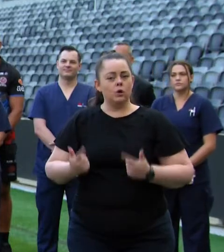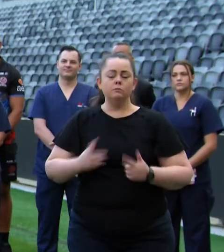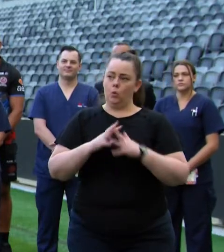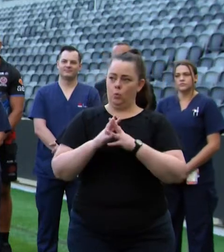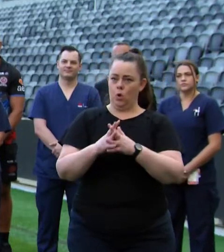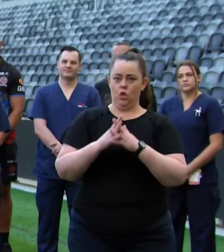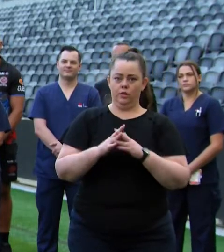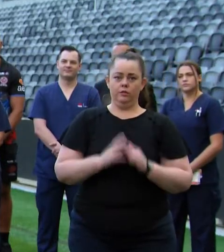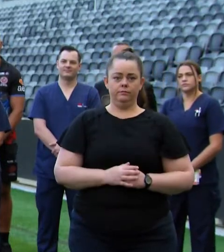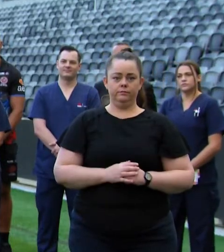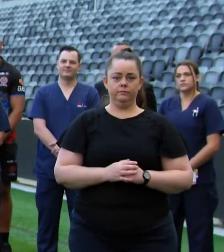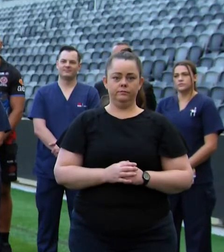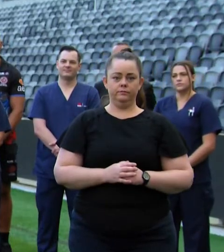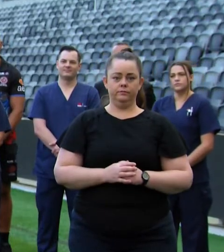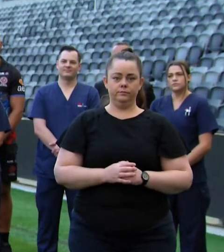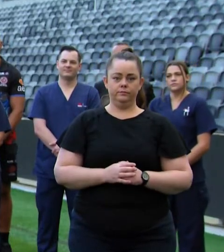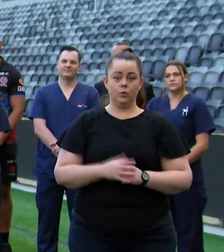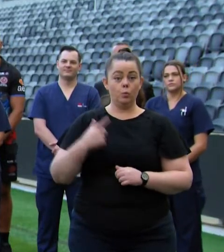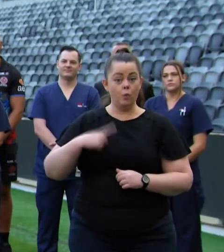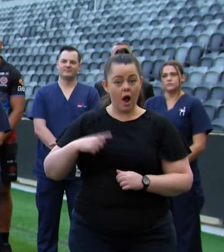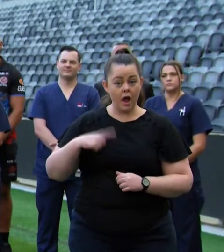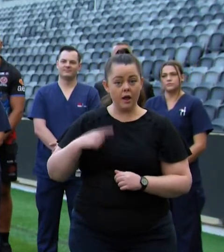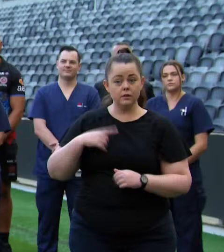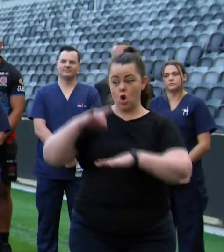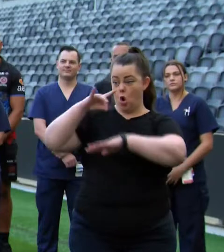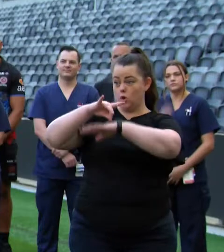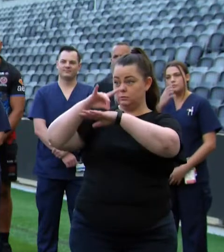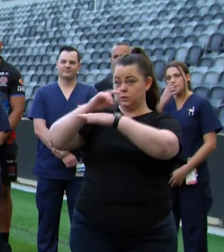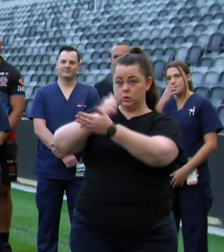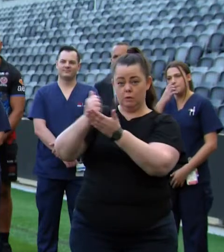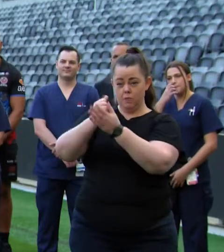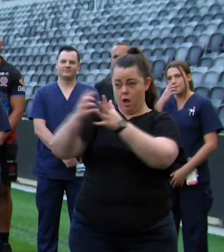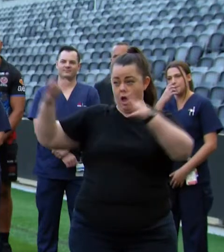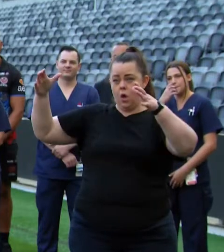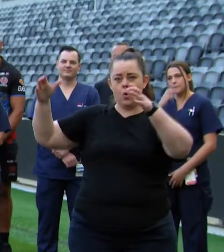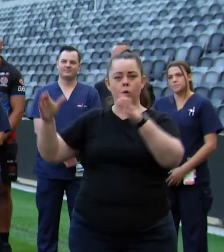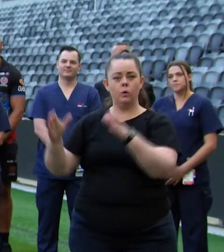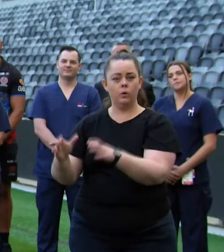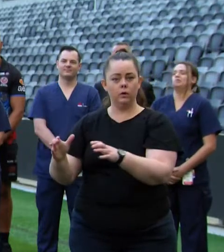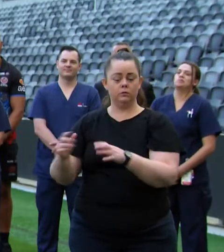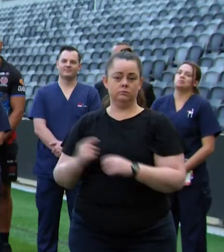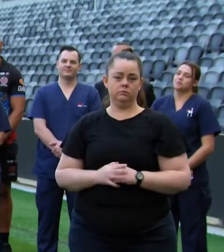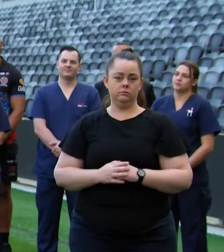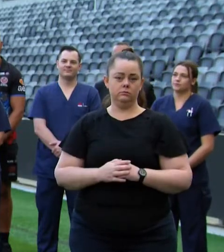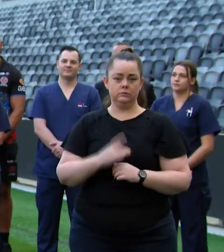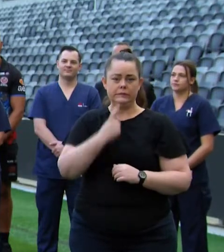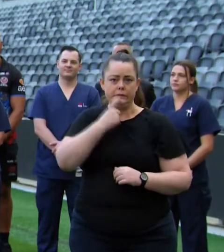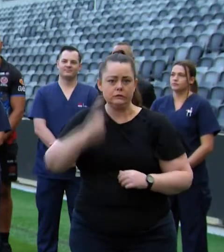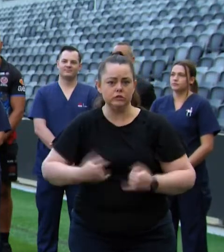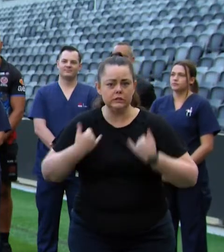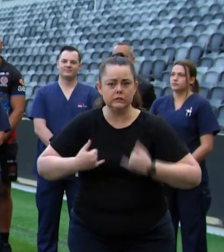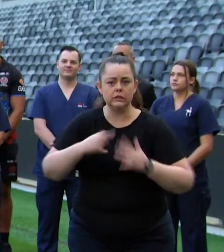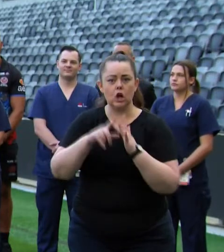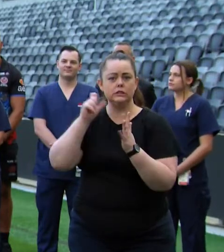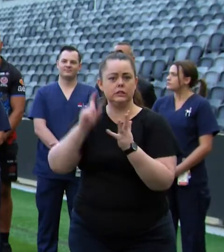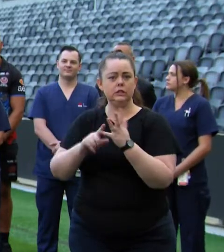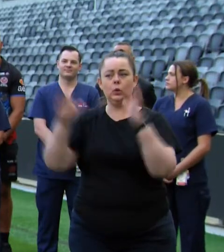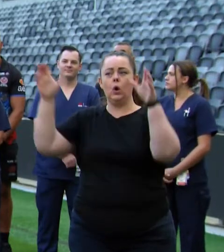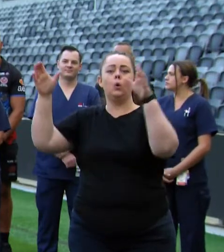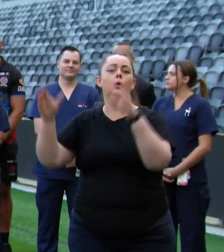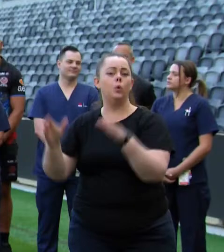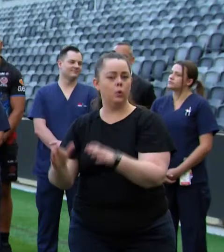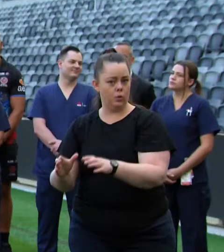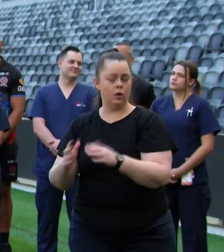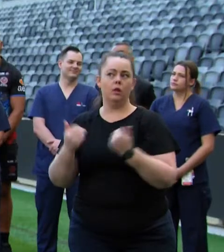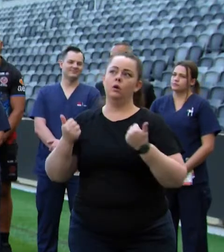fall. And that's because of the effort that every one of you has made in coming forward and getting vaccinated. And now we just need to ensure that that effort continues in